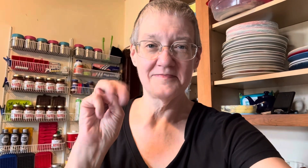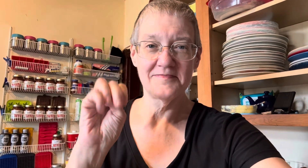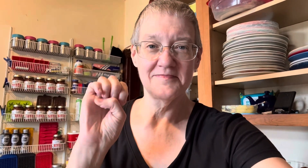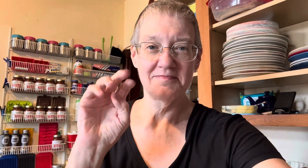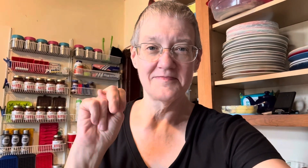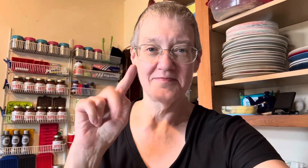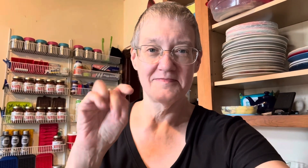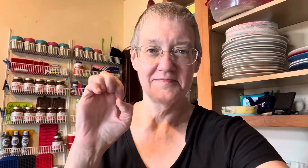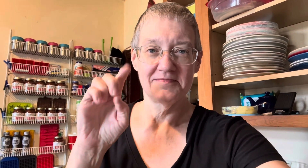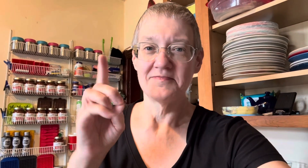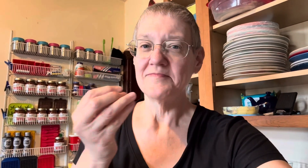home fermented foods.